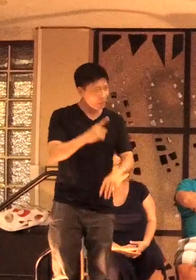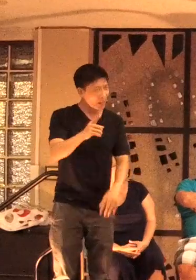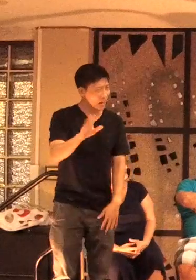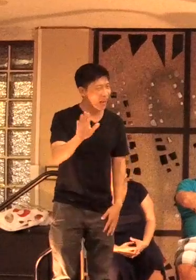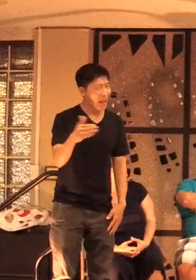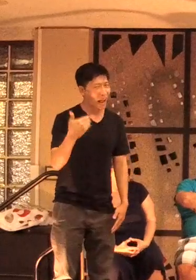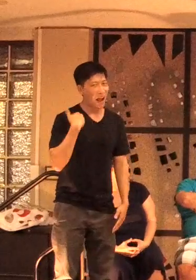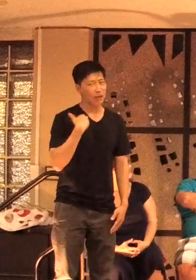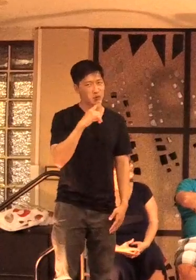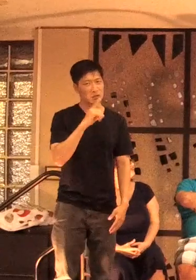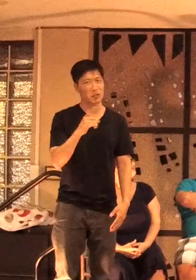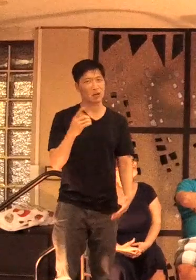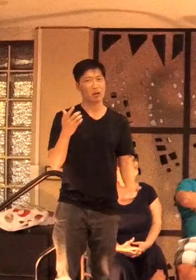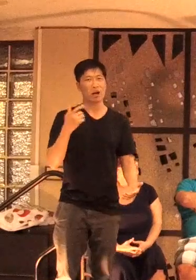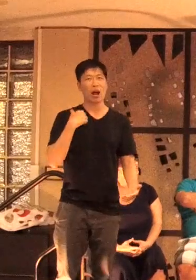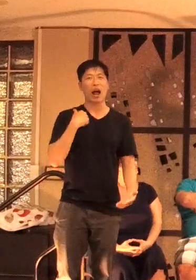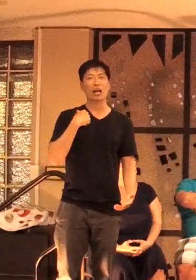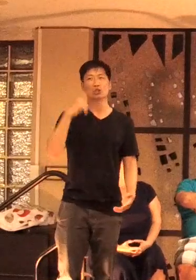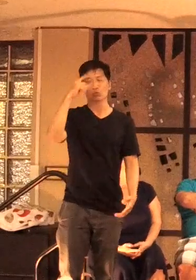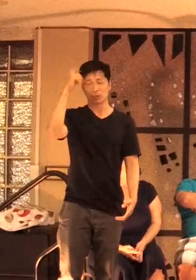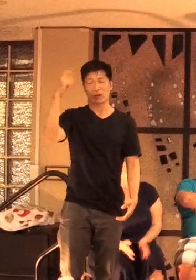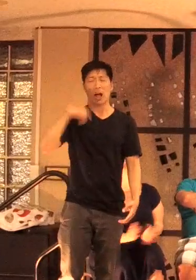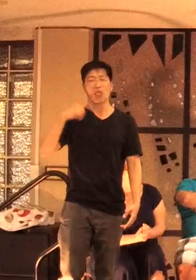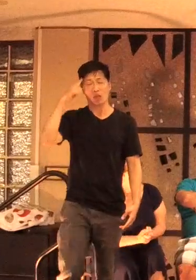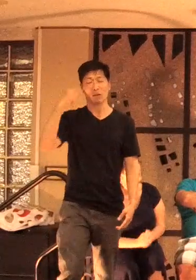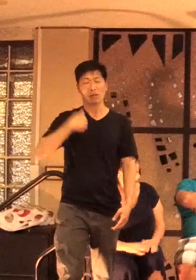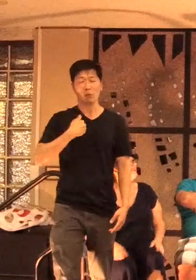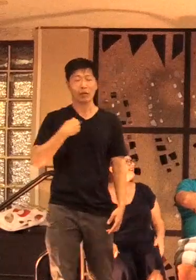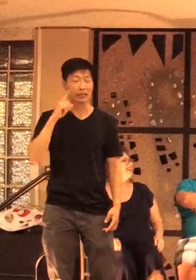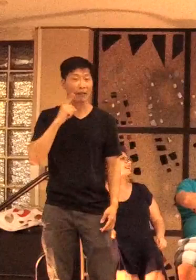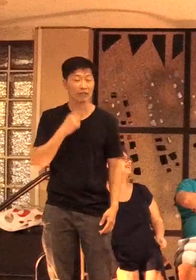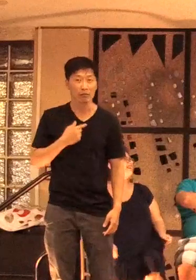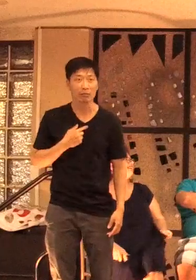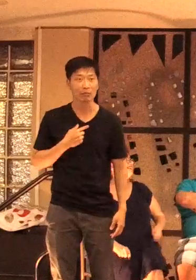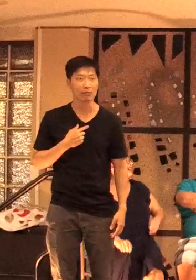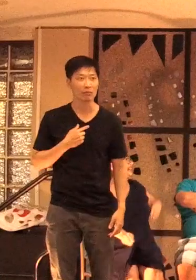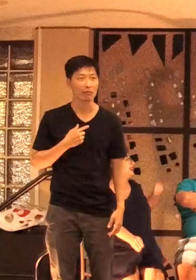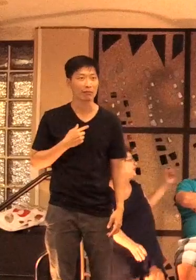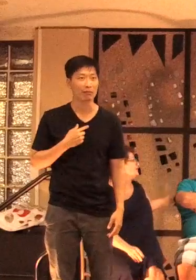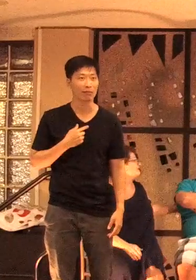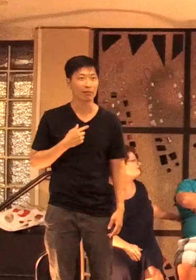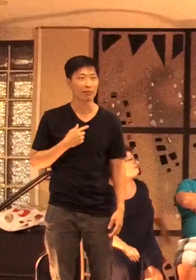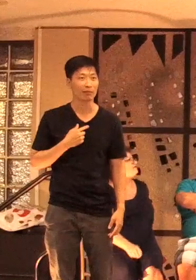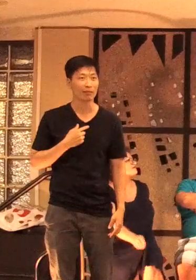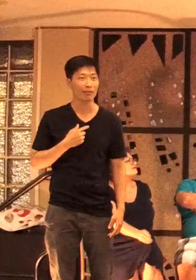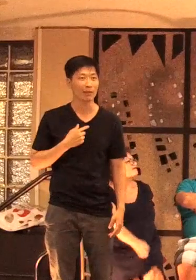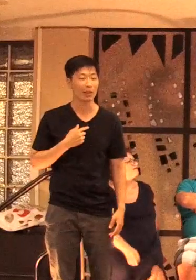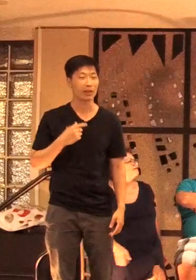I was dreaming and I thought I was deaf.